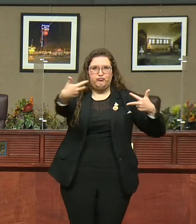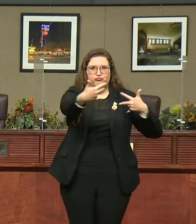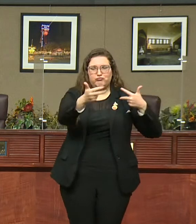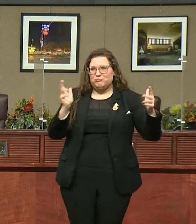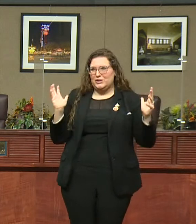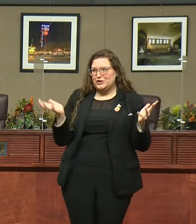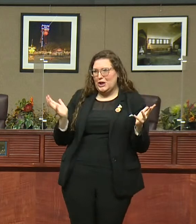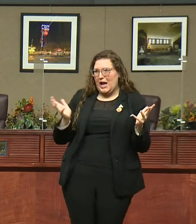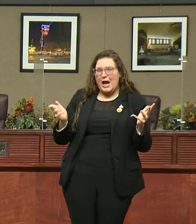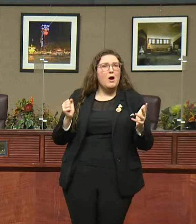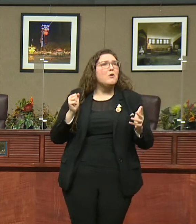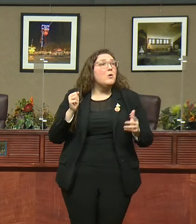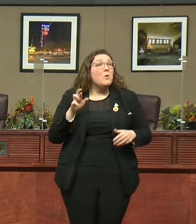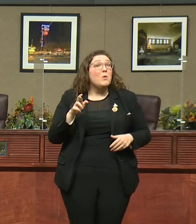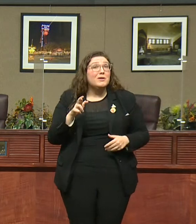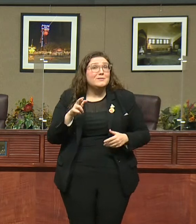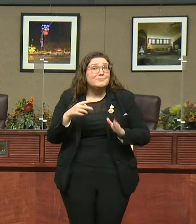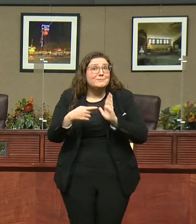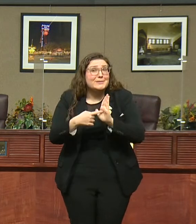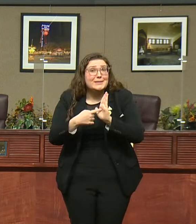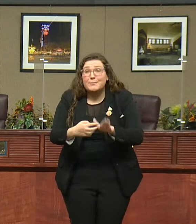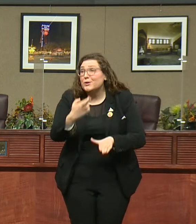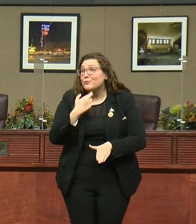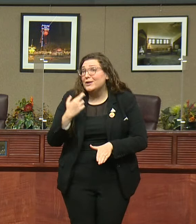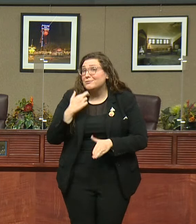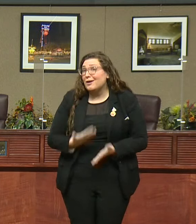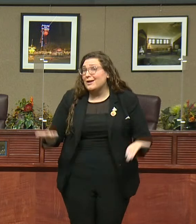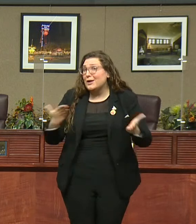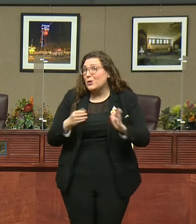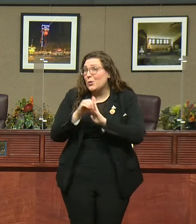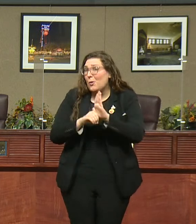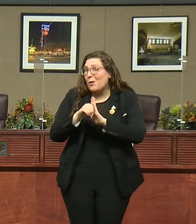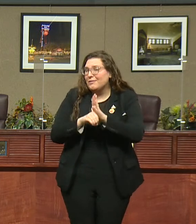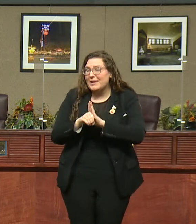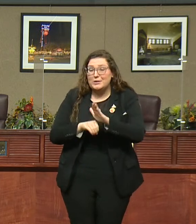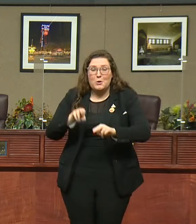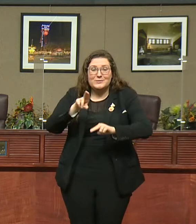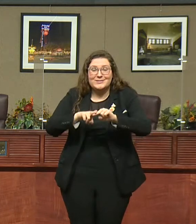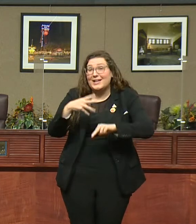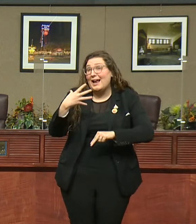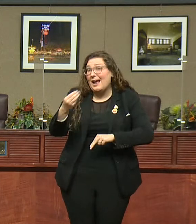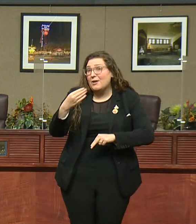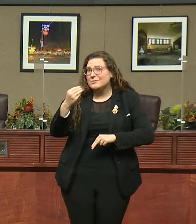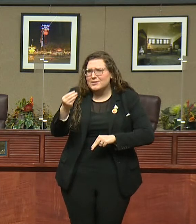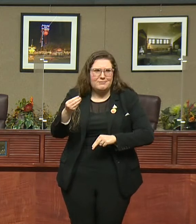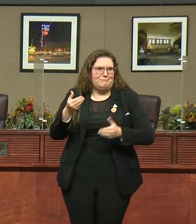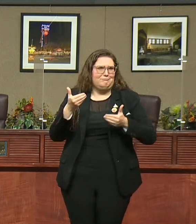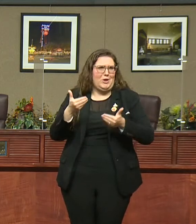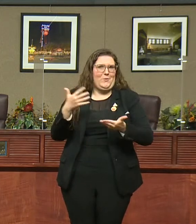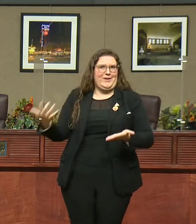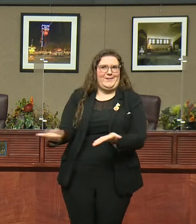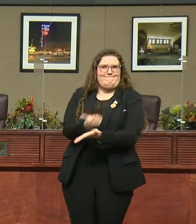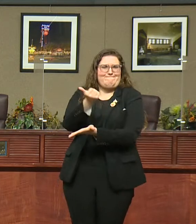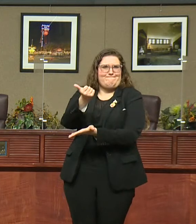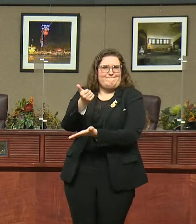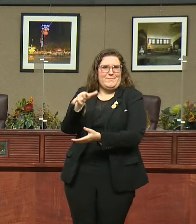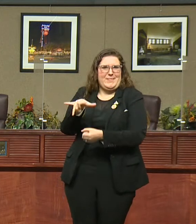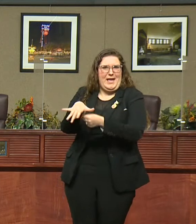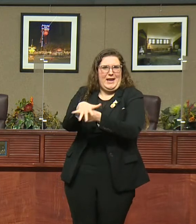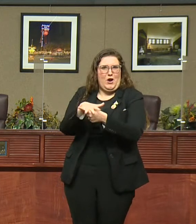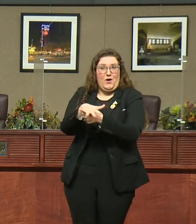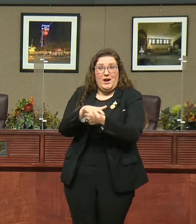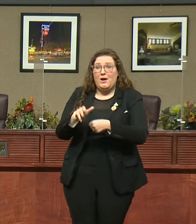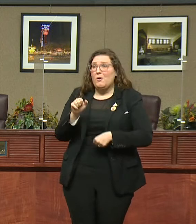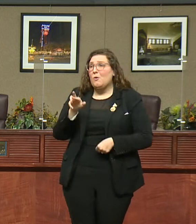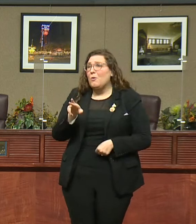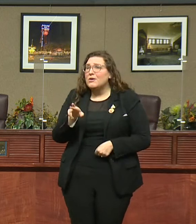added or expanded their outdoor dining options, or take food to a outdoor space. We can go for walks,